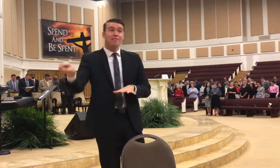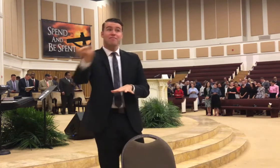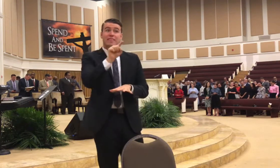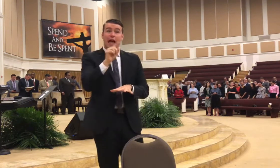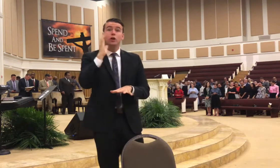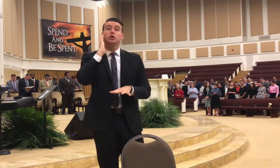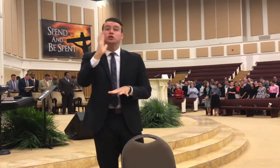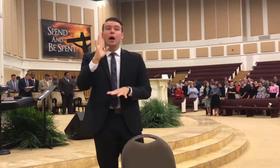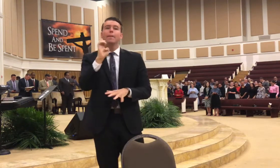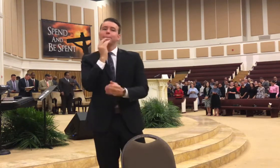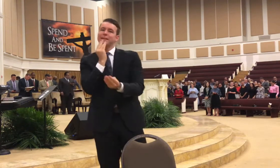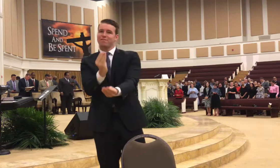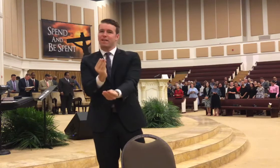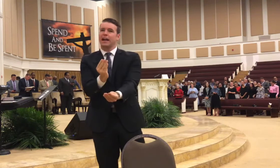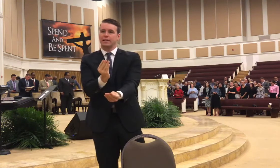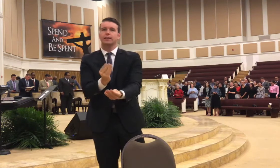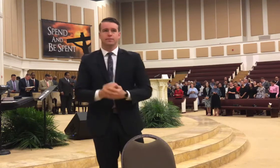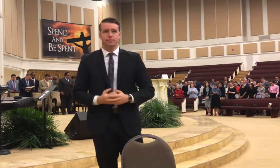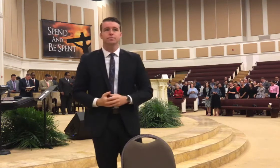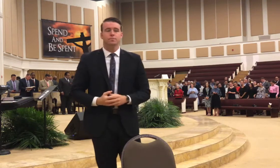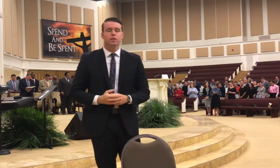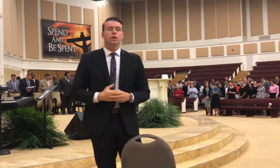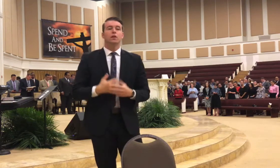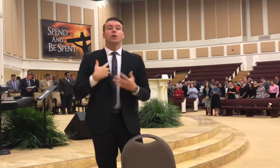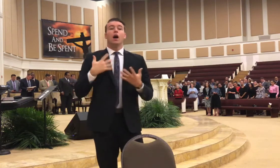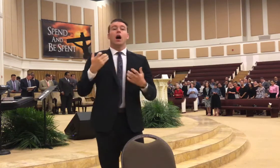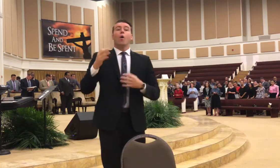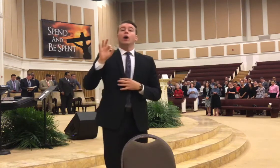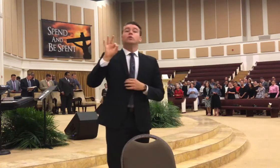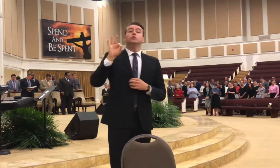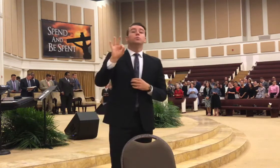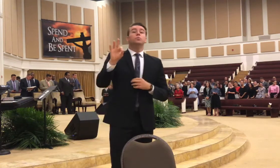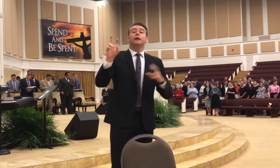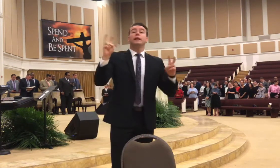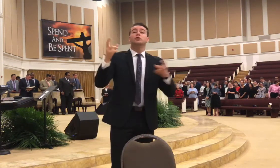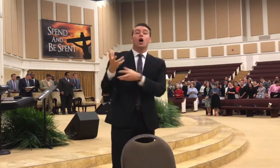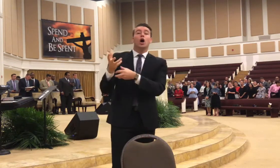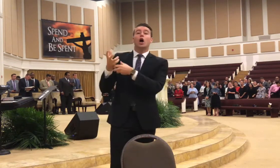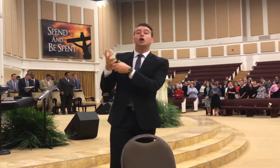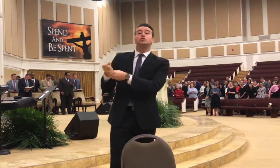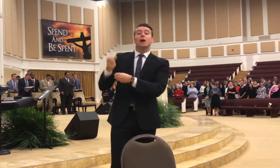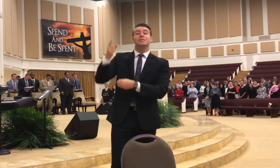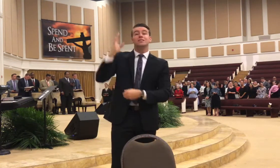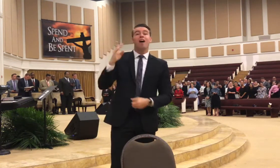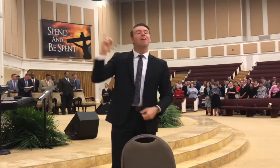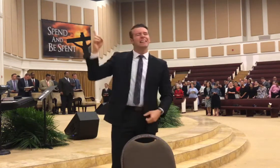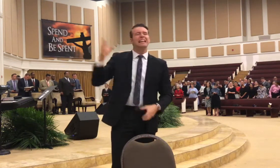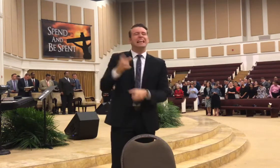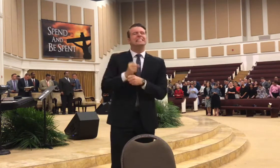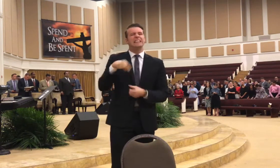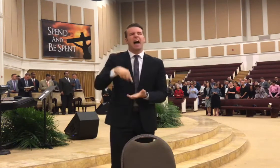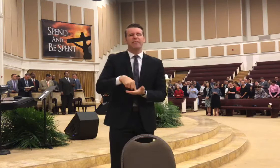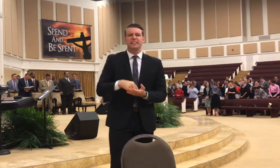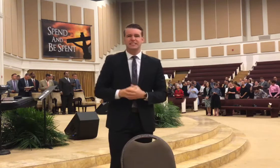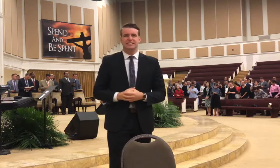shalt be fed. I want to preach, trust God. He's got this.